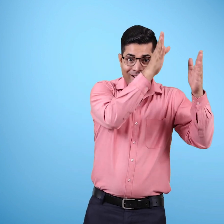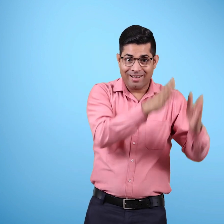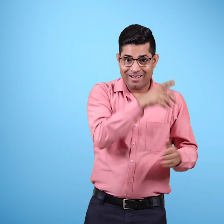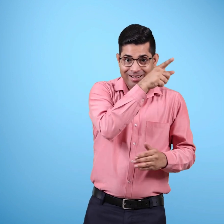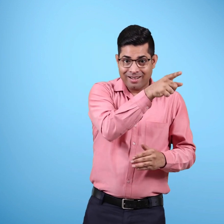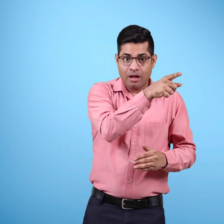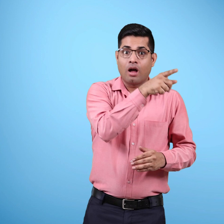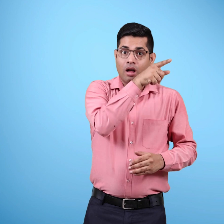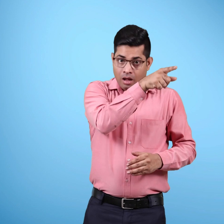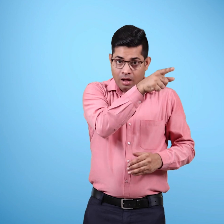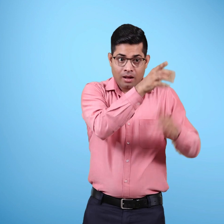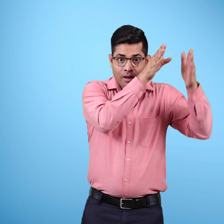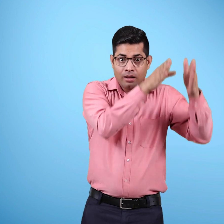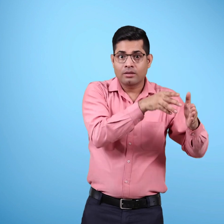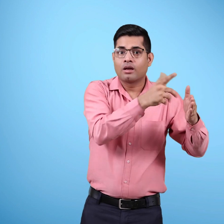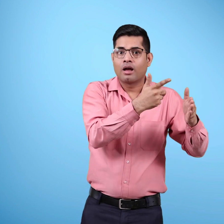At the base of the stem,